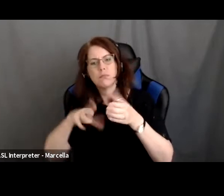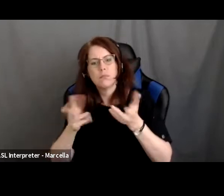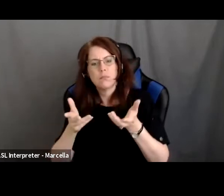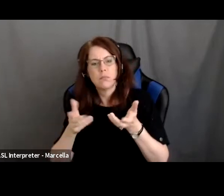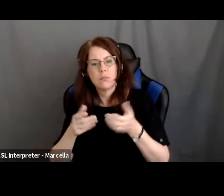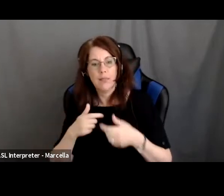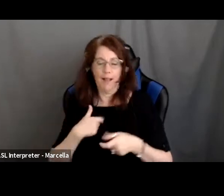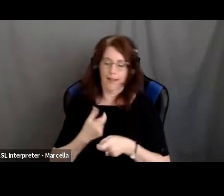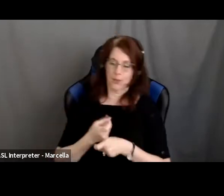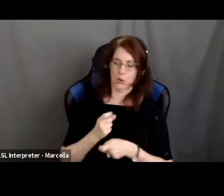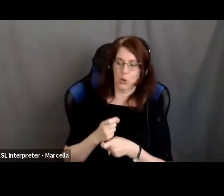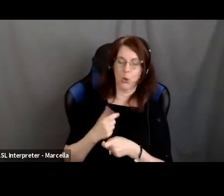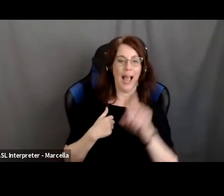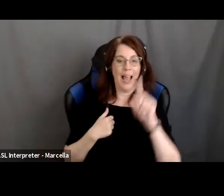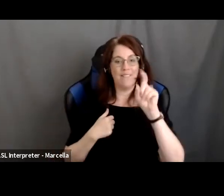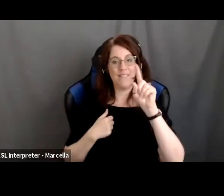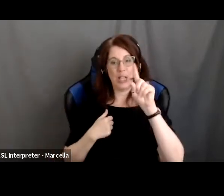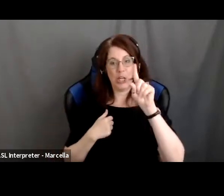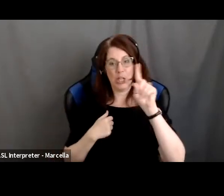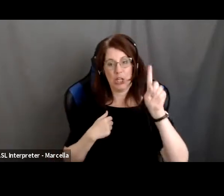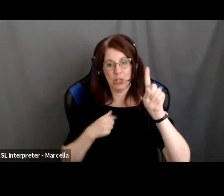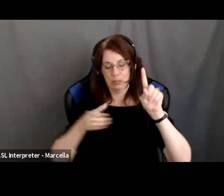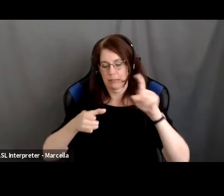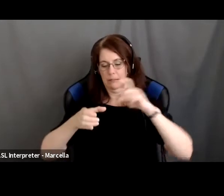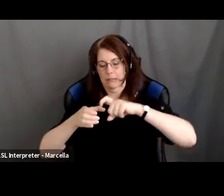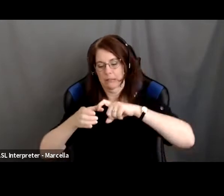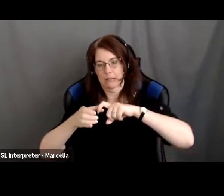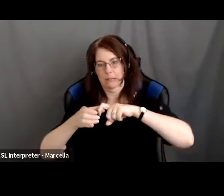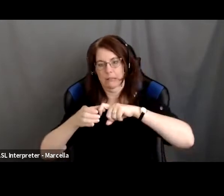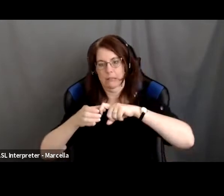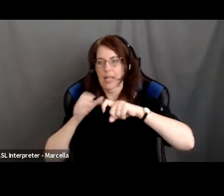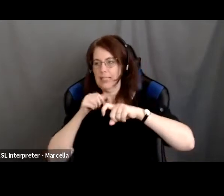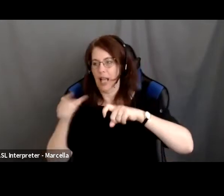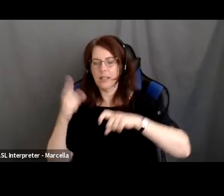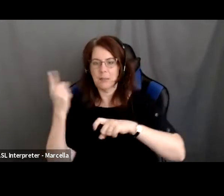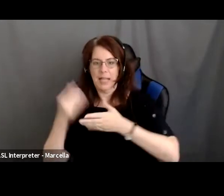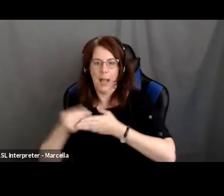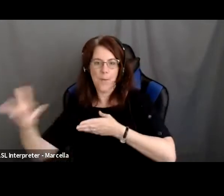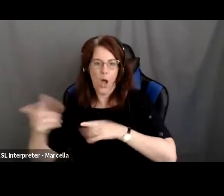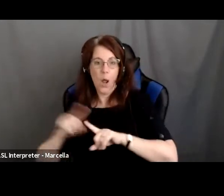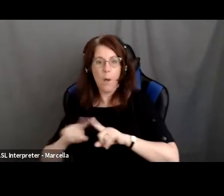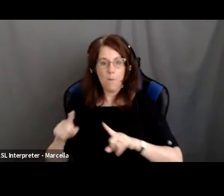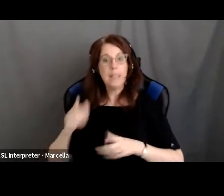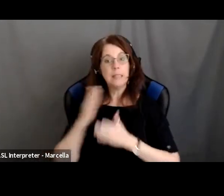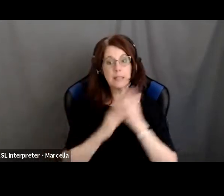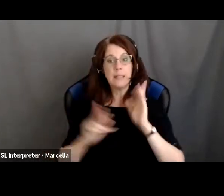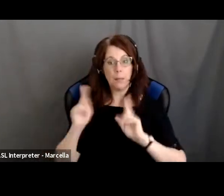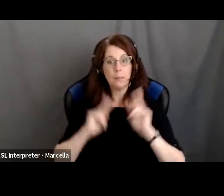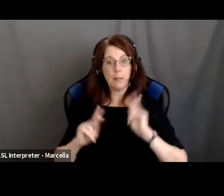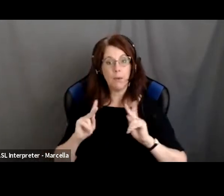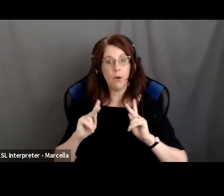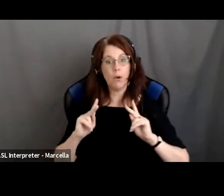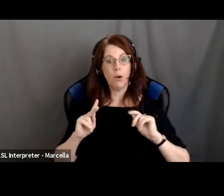I joke that I have a finger that I use rather than a device that I bought. But we have some people that